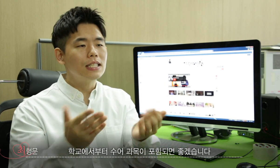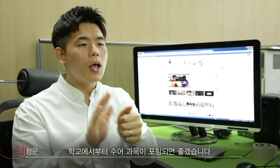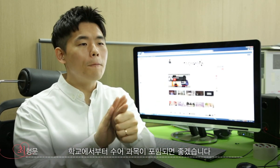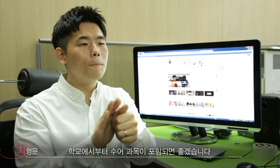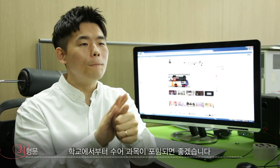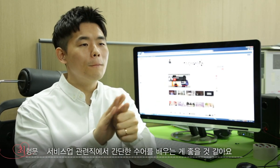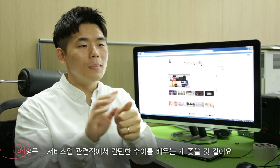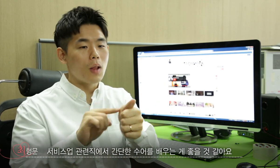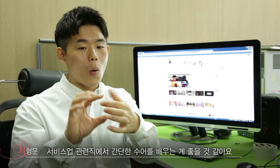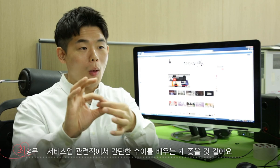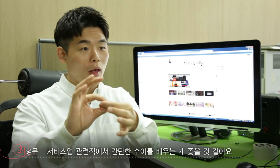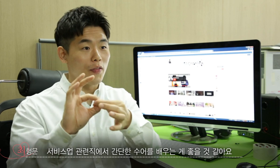Thank you.